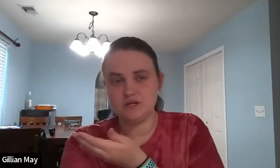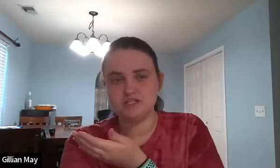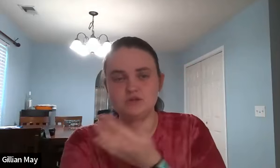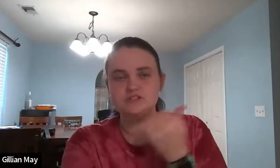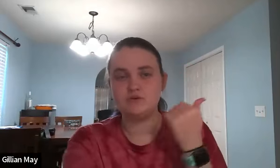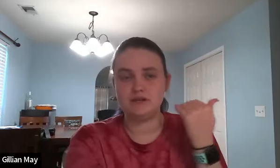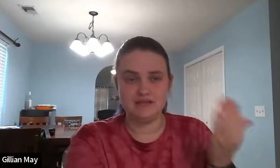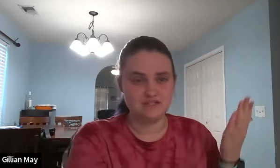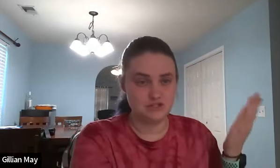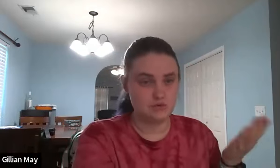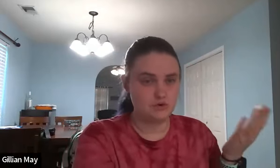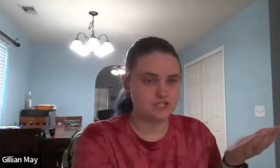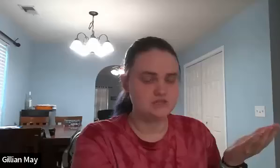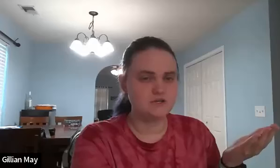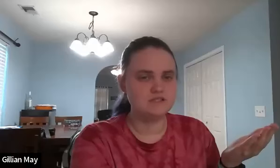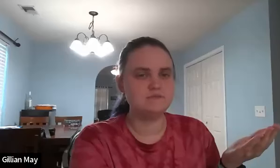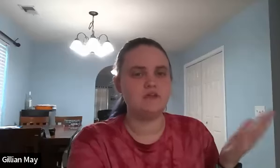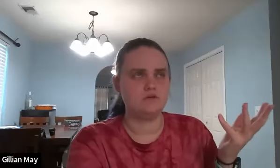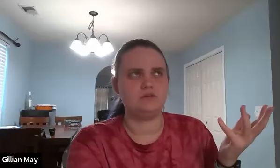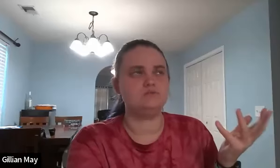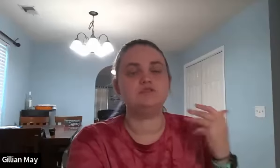question words or yes, no questions,